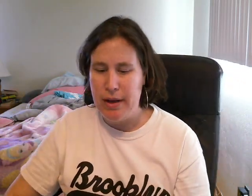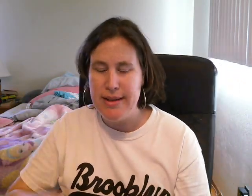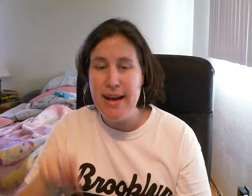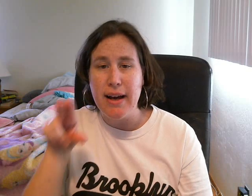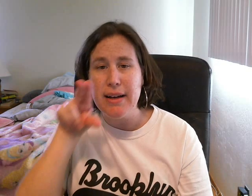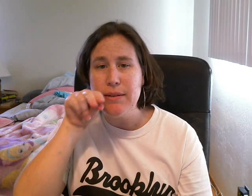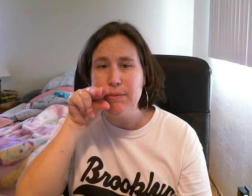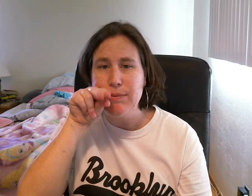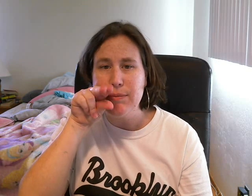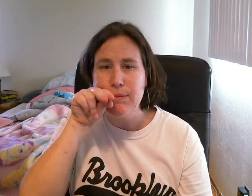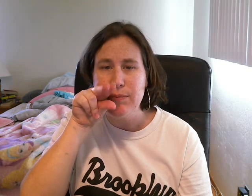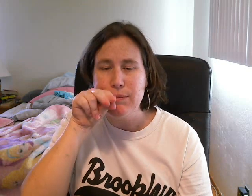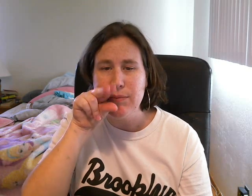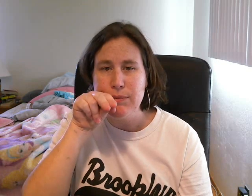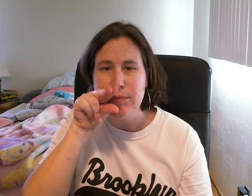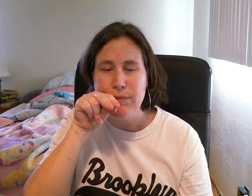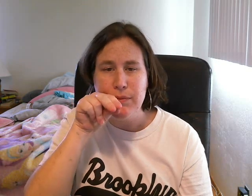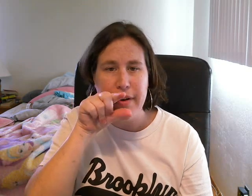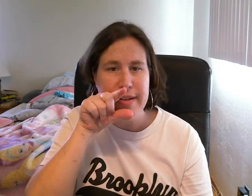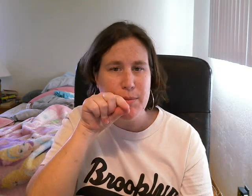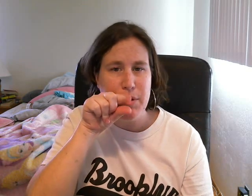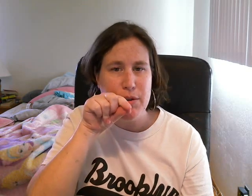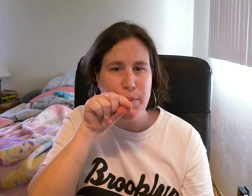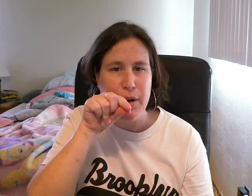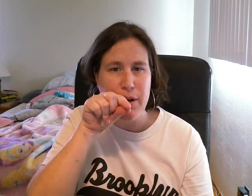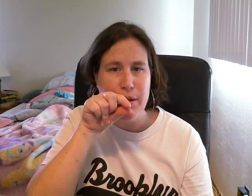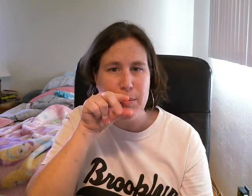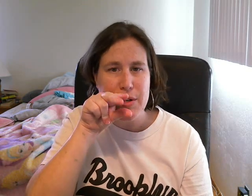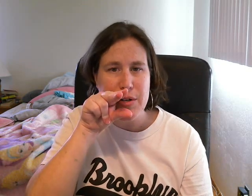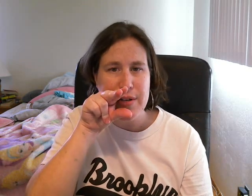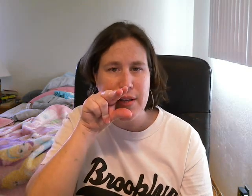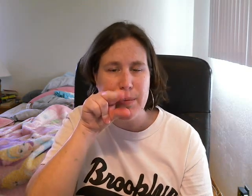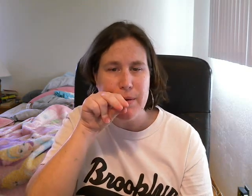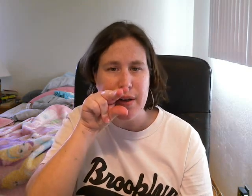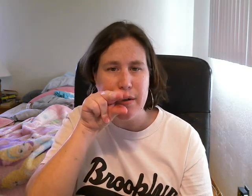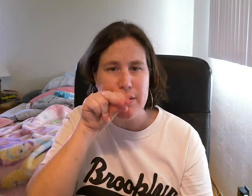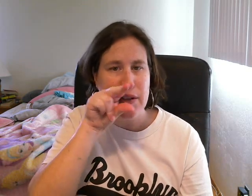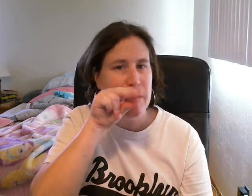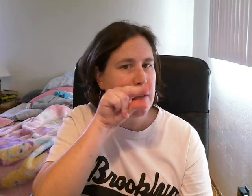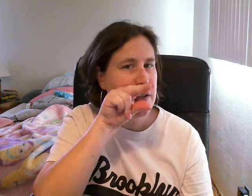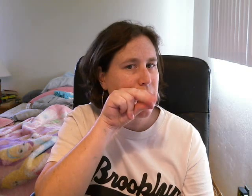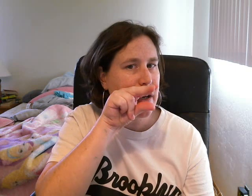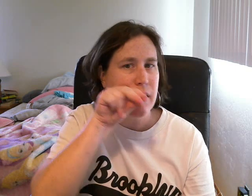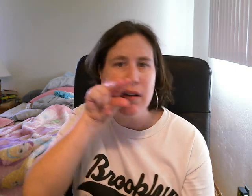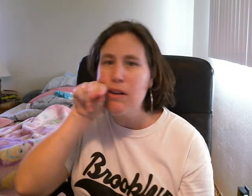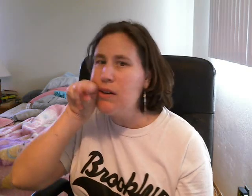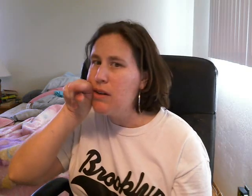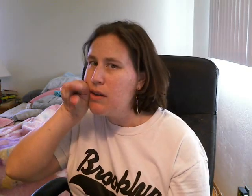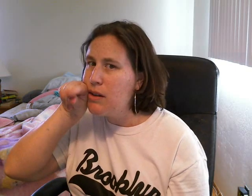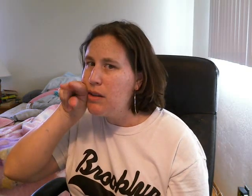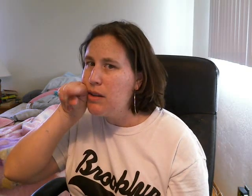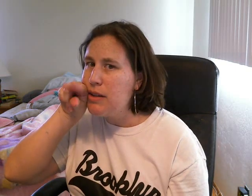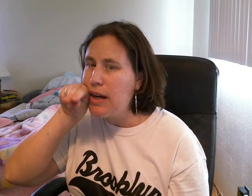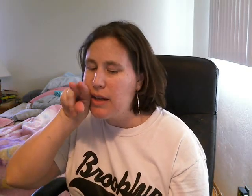Duck. Duck. Very similar to bird, but you're using three fingers. Duck. Duck.